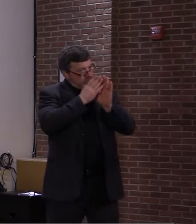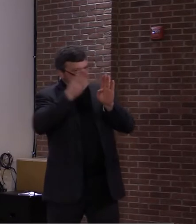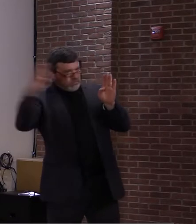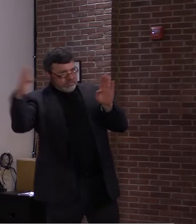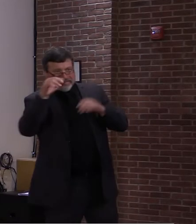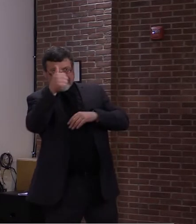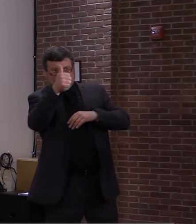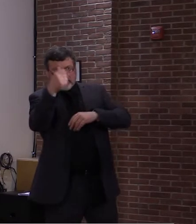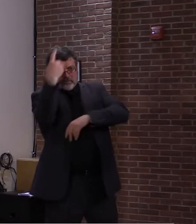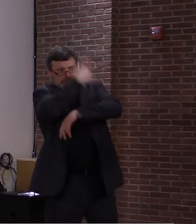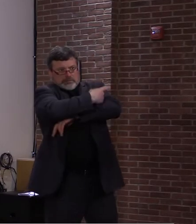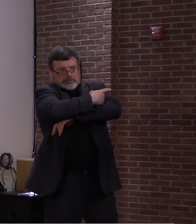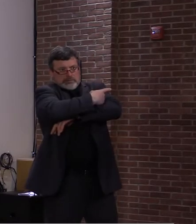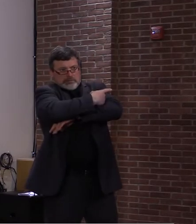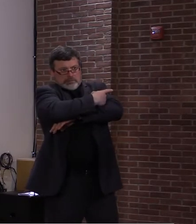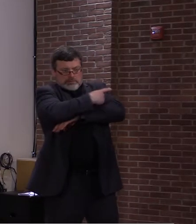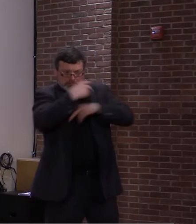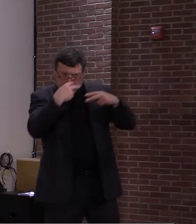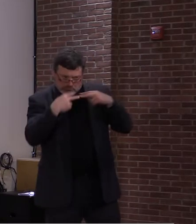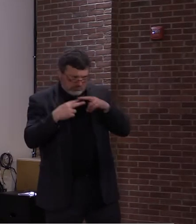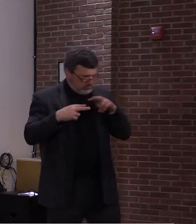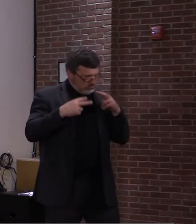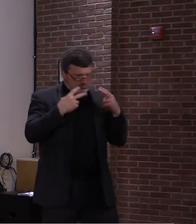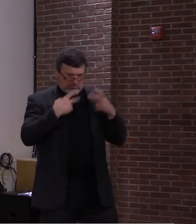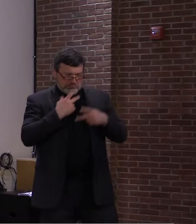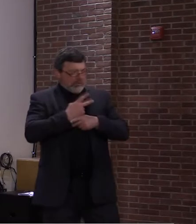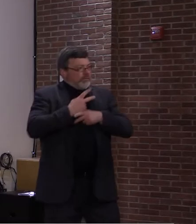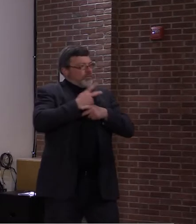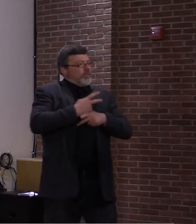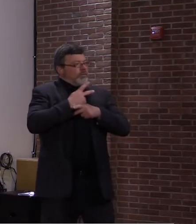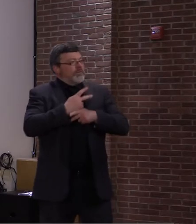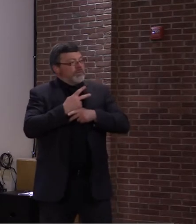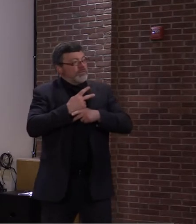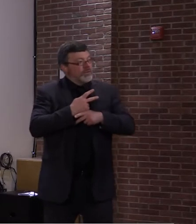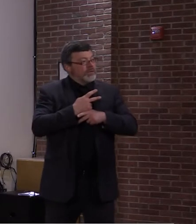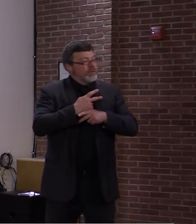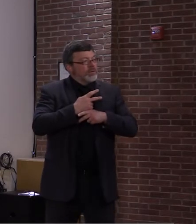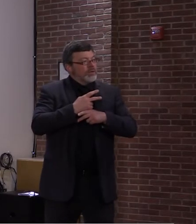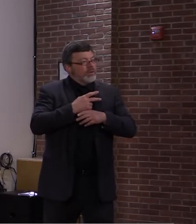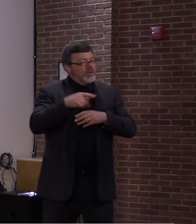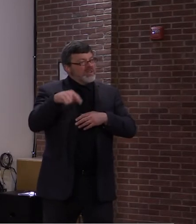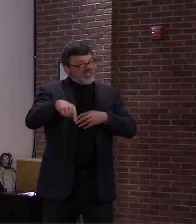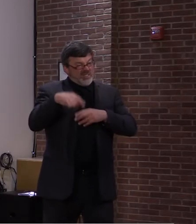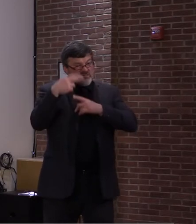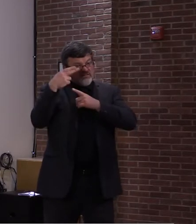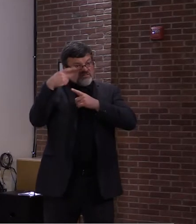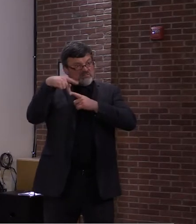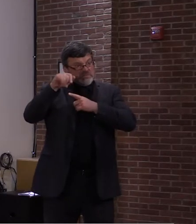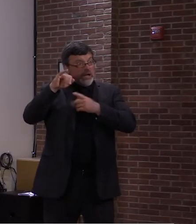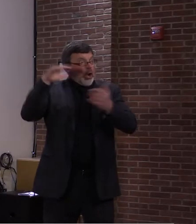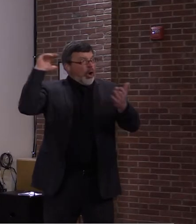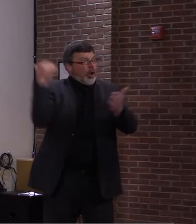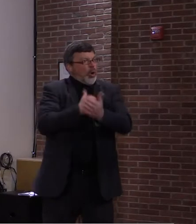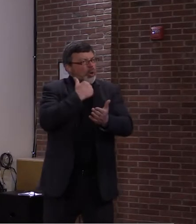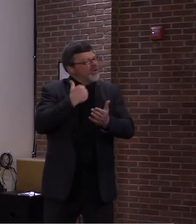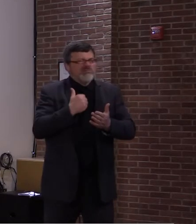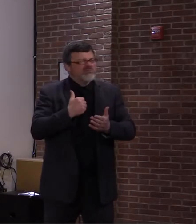HPAI is not a new virus, and while its spread is a concern, the public health risk is low.